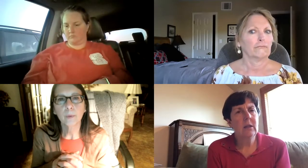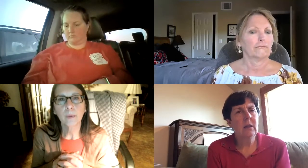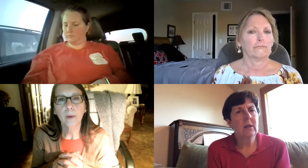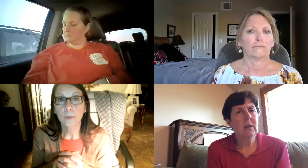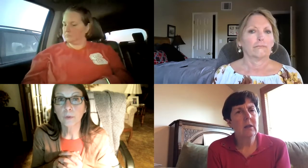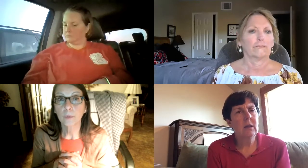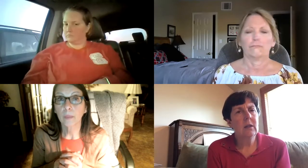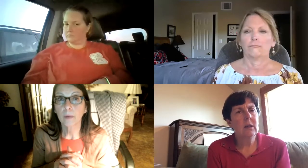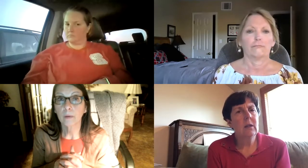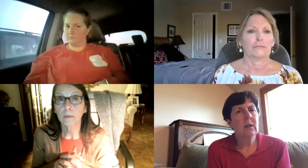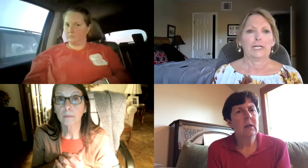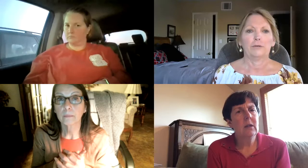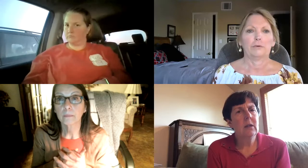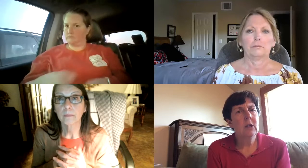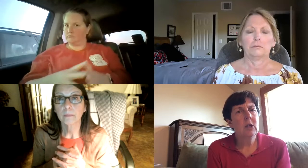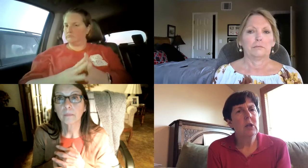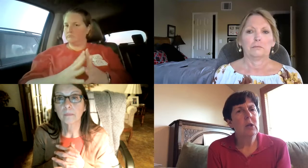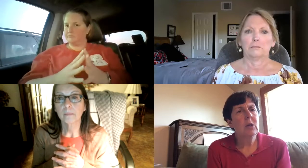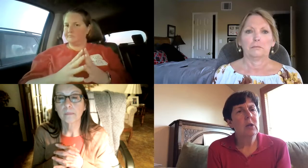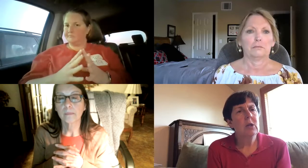We learned that one too, I think.